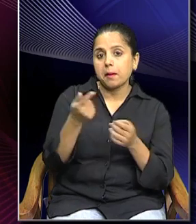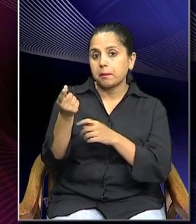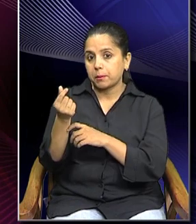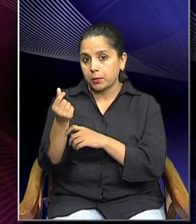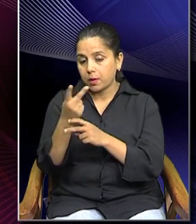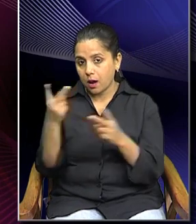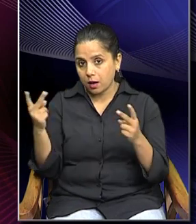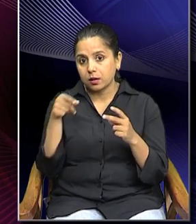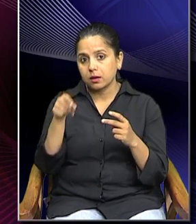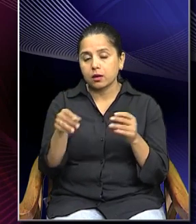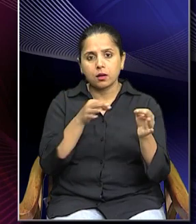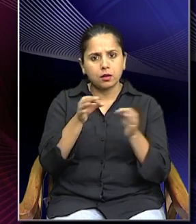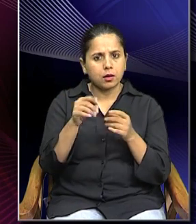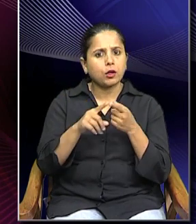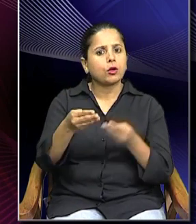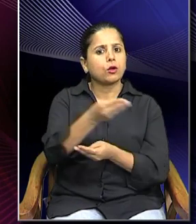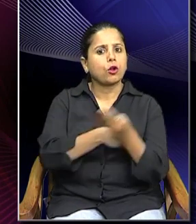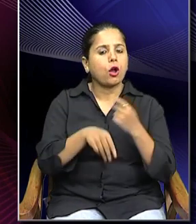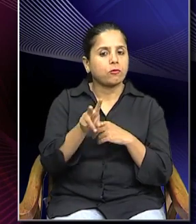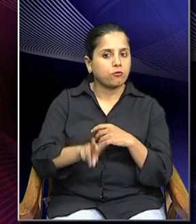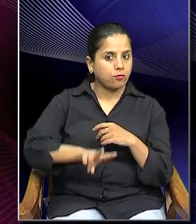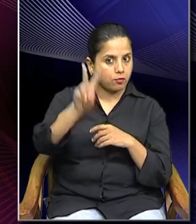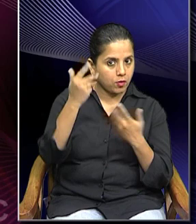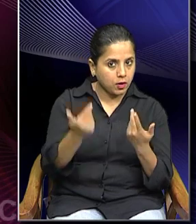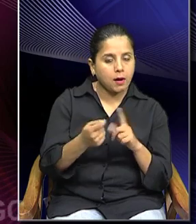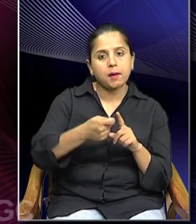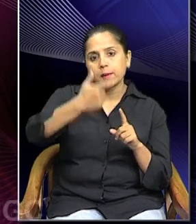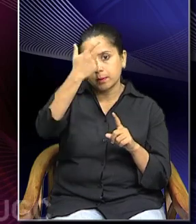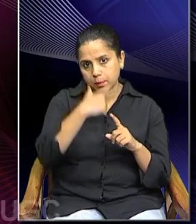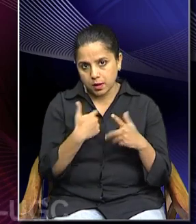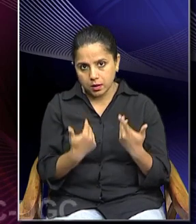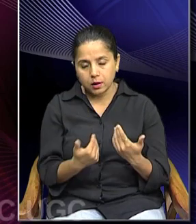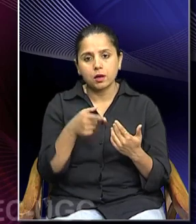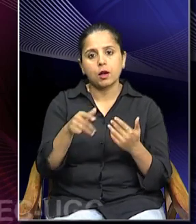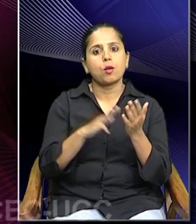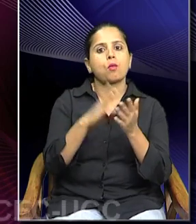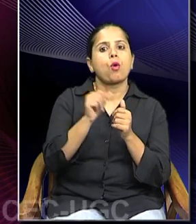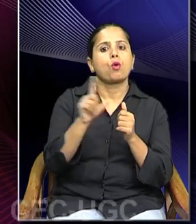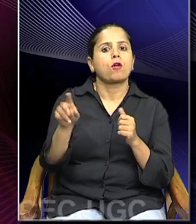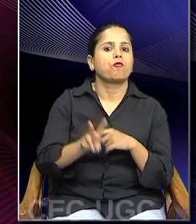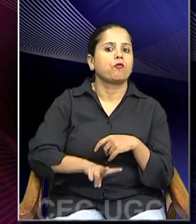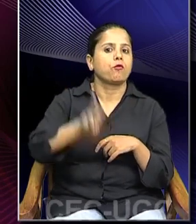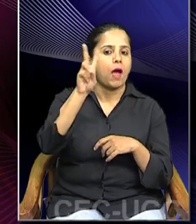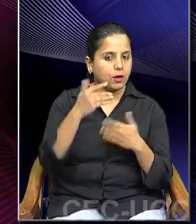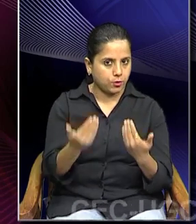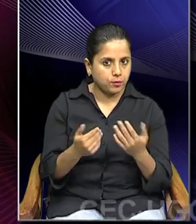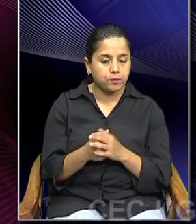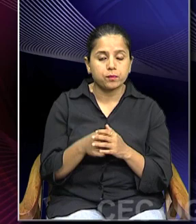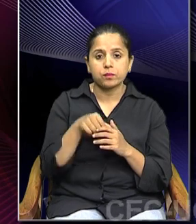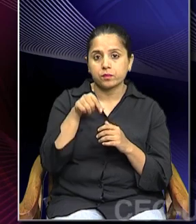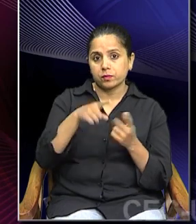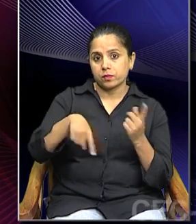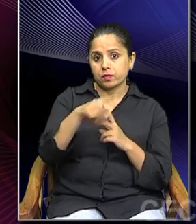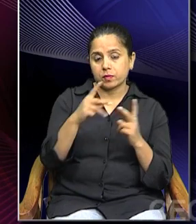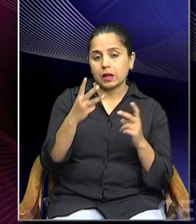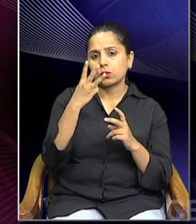price defined as economic worth and personal and moral values. She examines